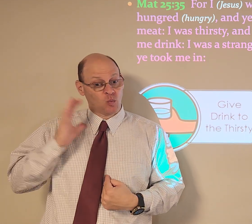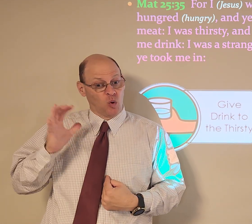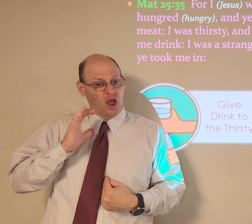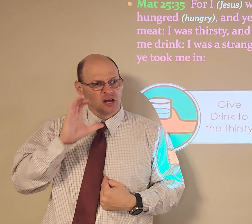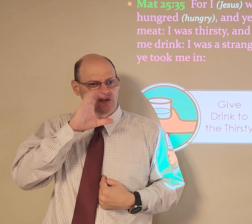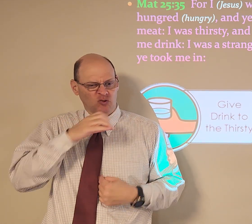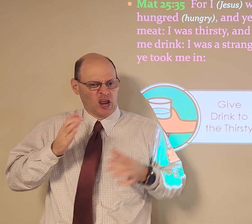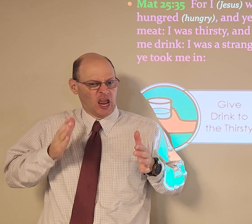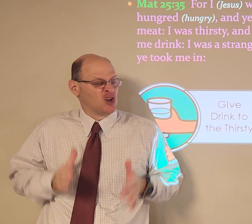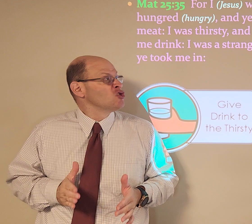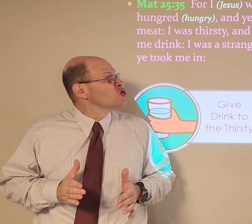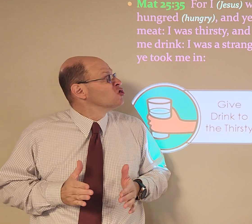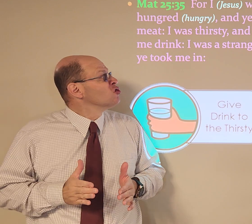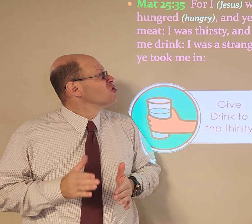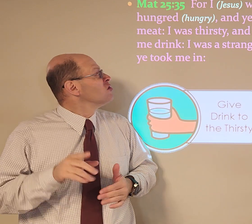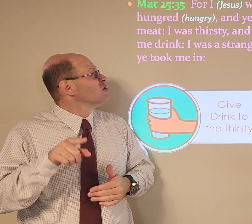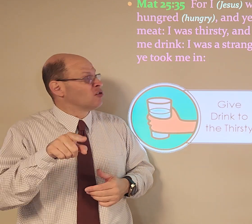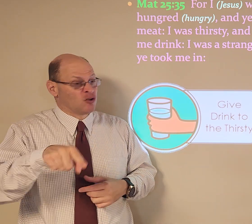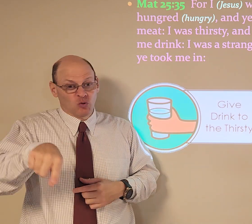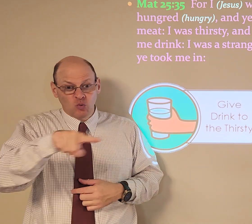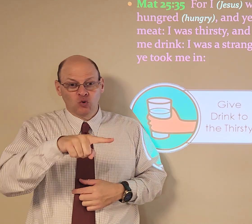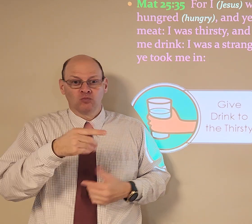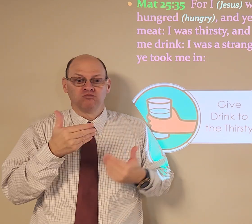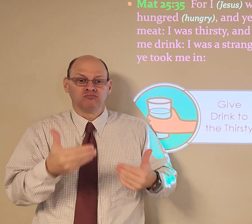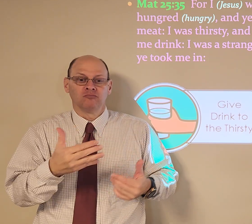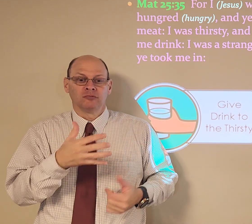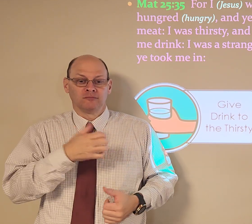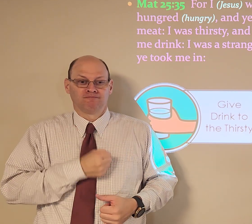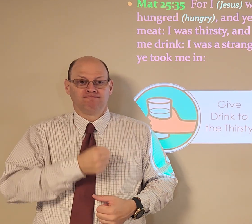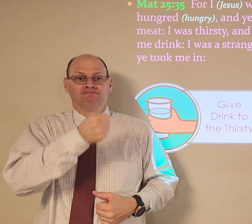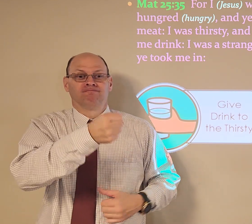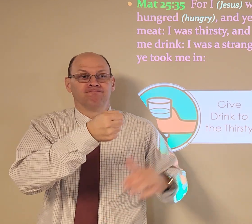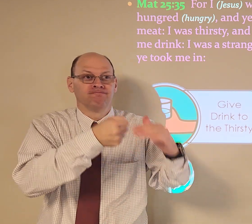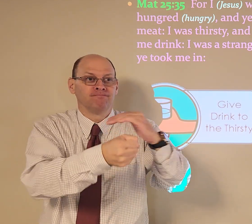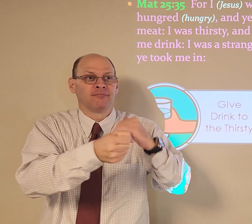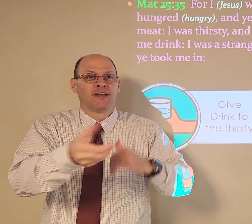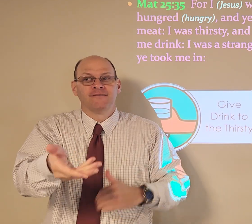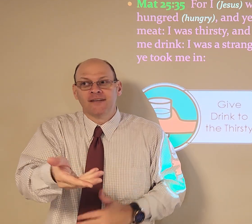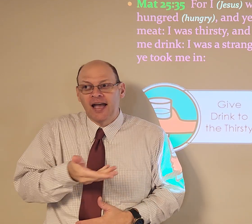I was a stranger, and ye took me in.